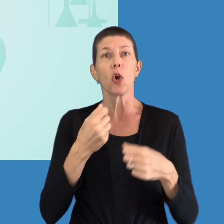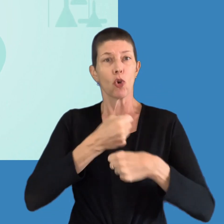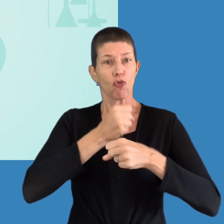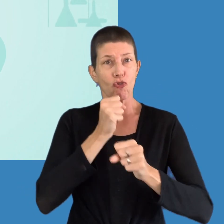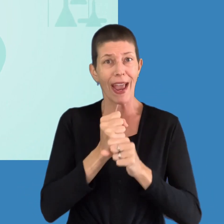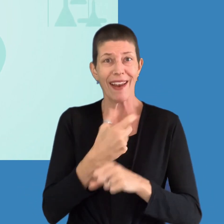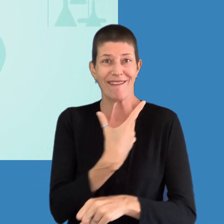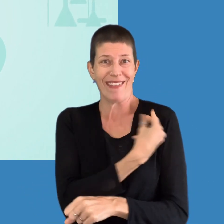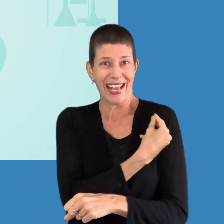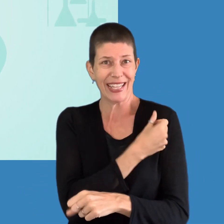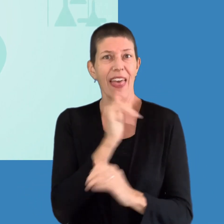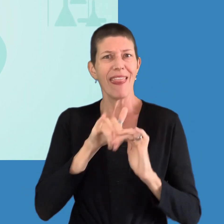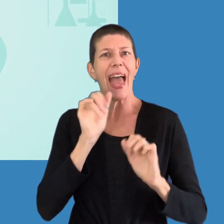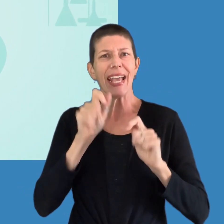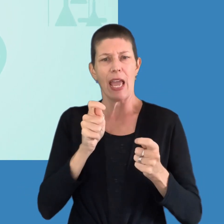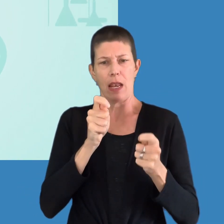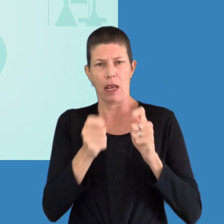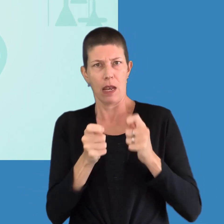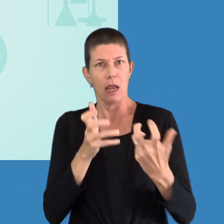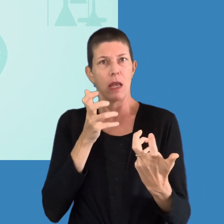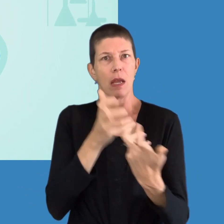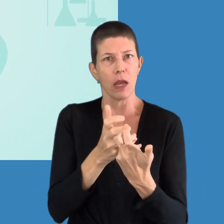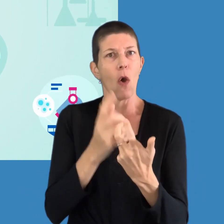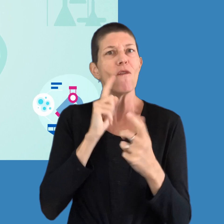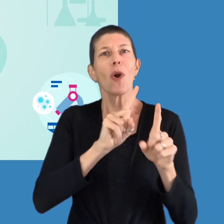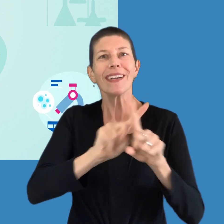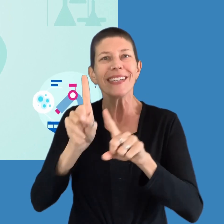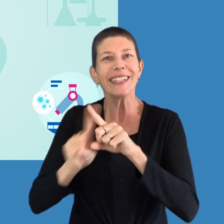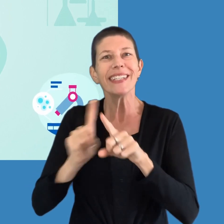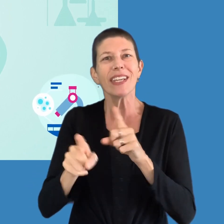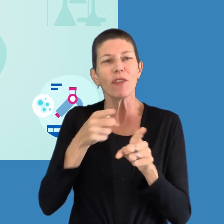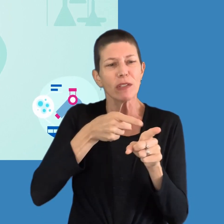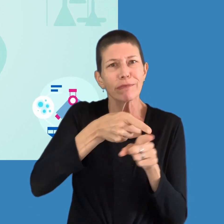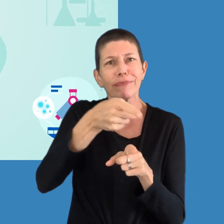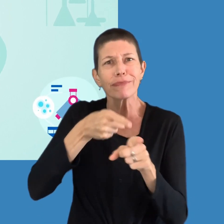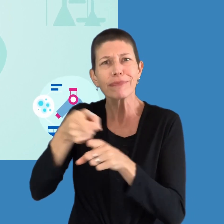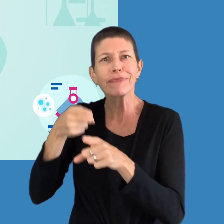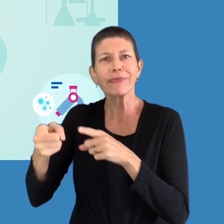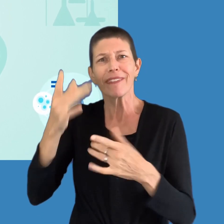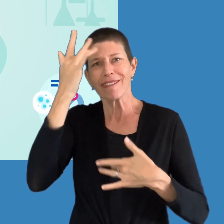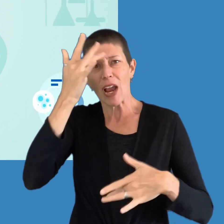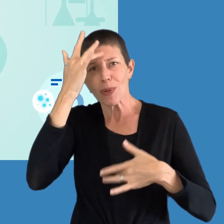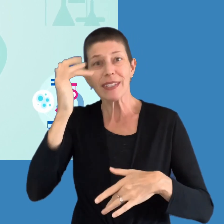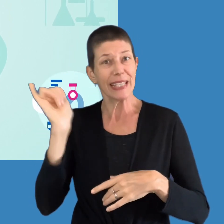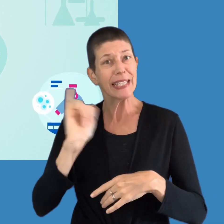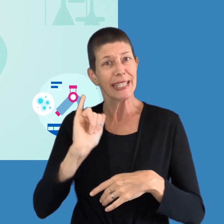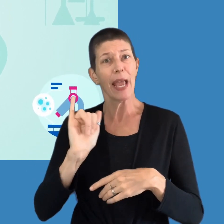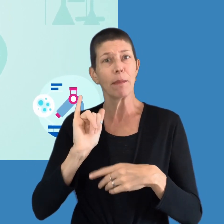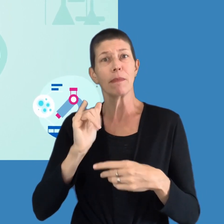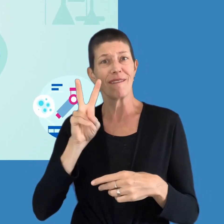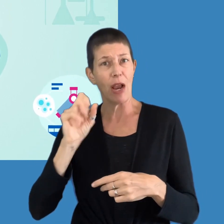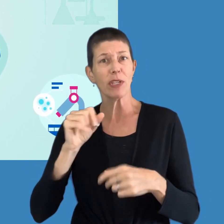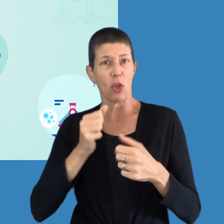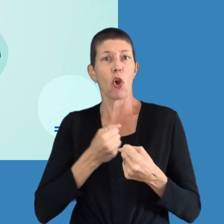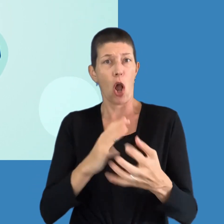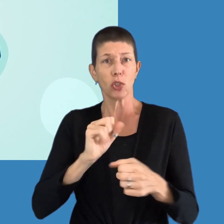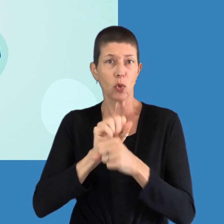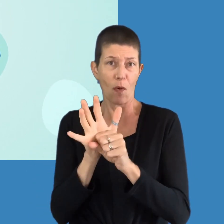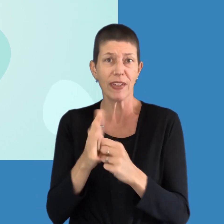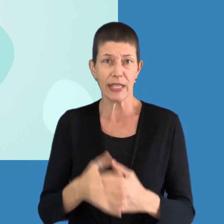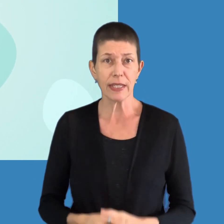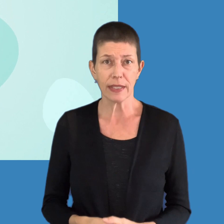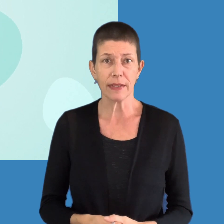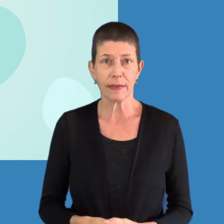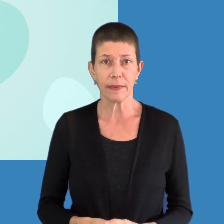there actually created a vaccine that could be custom-made to fight different strains of coronavirus, like the virus that causes